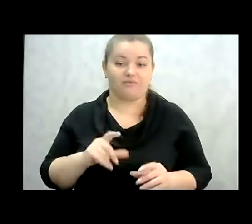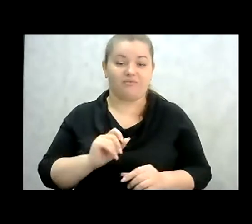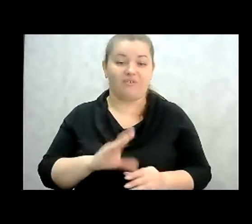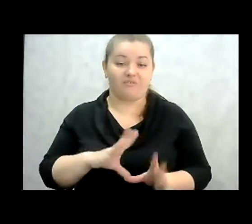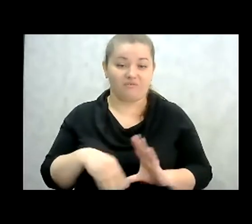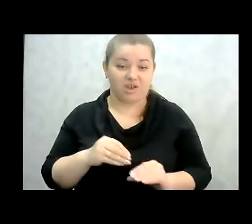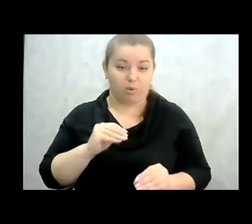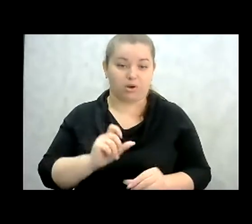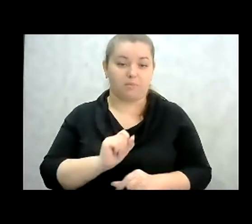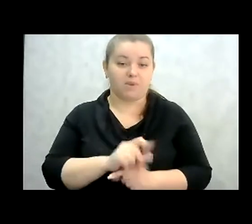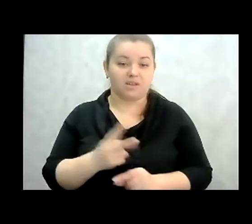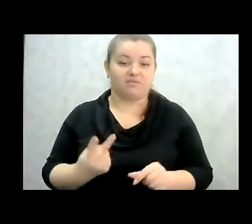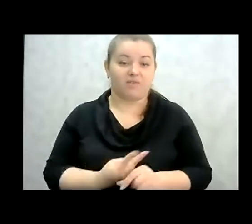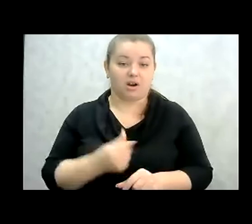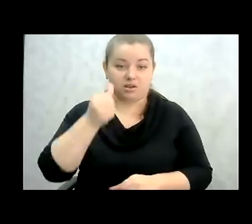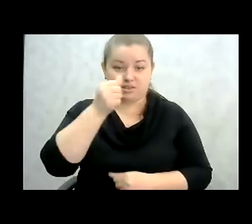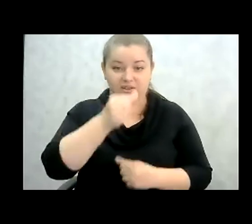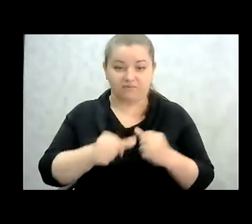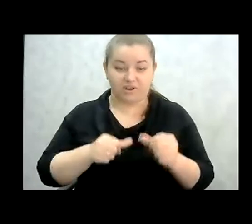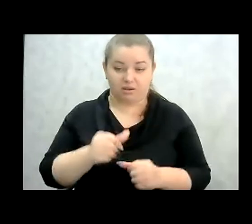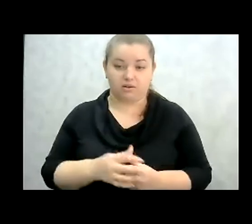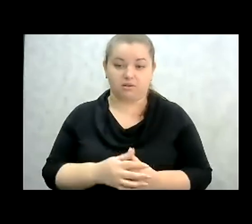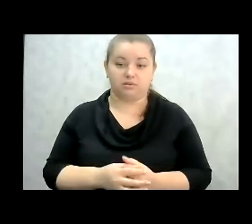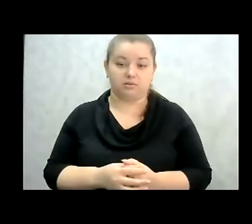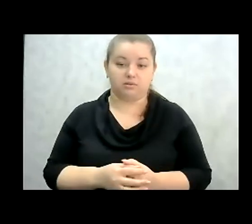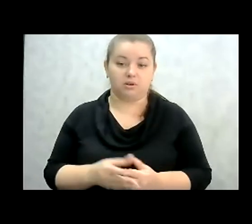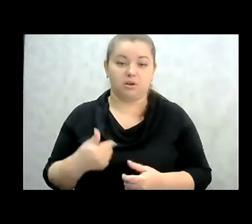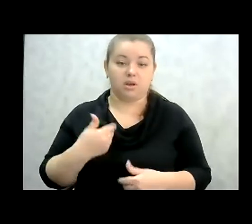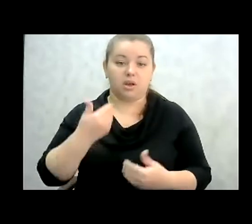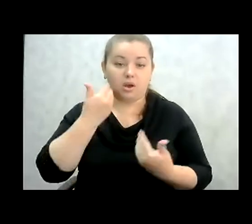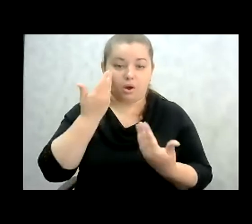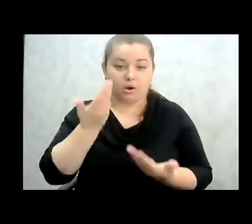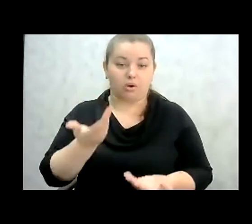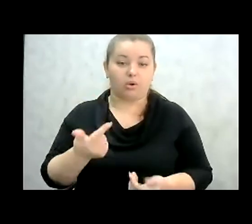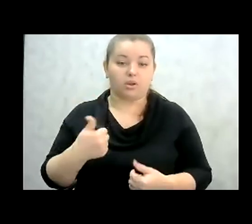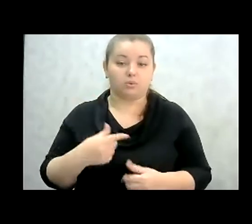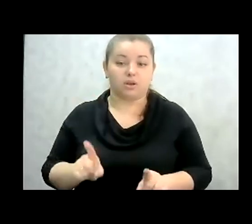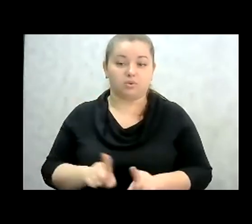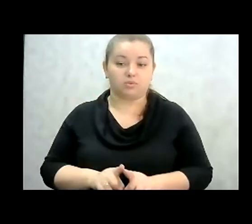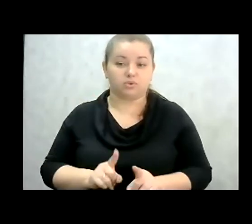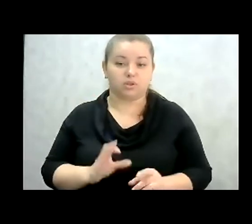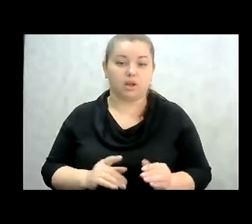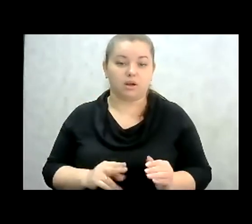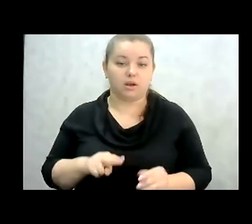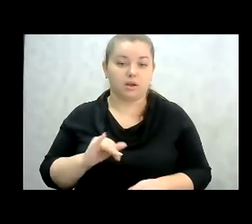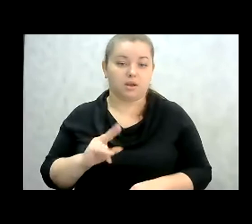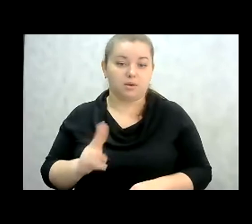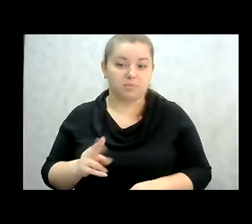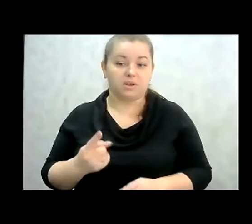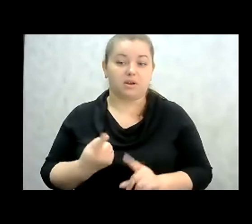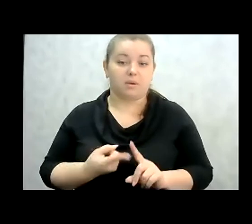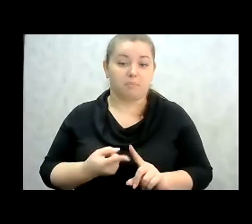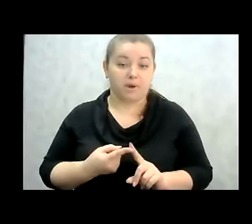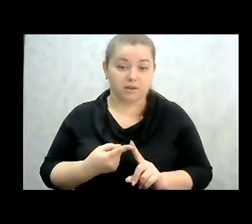the dates of the locations, the dates of the elections are set only twice